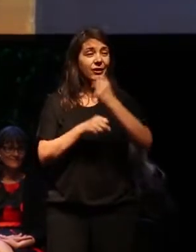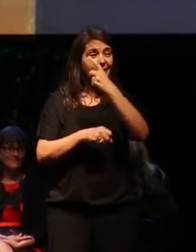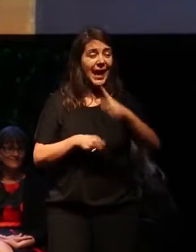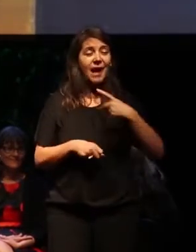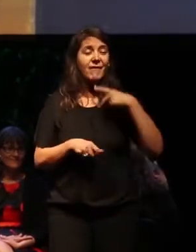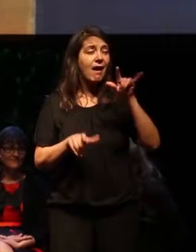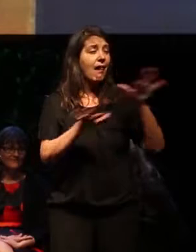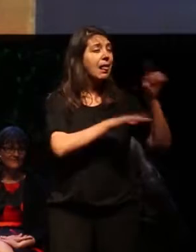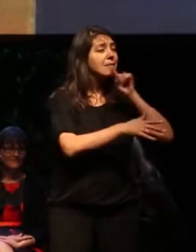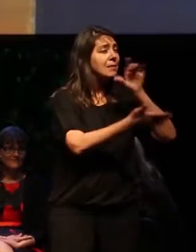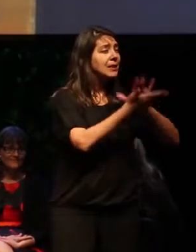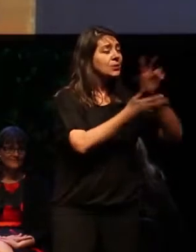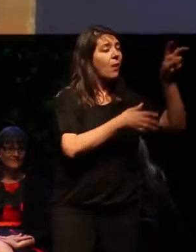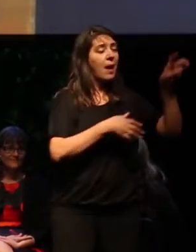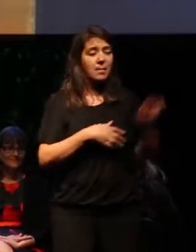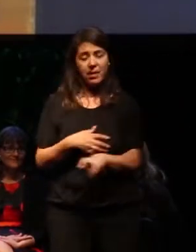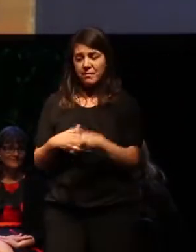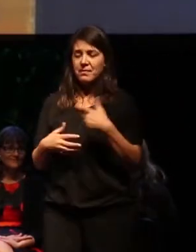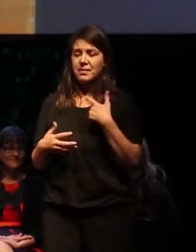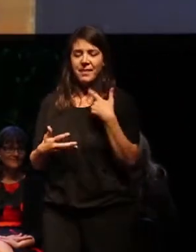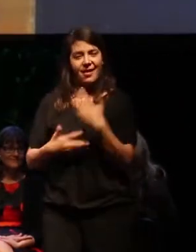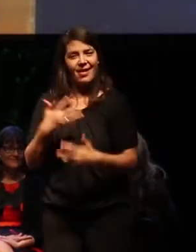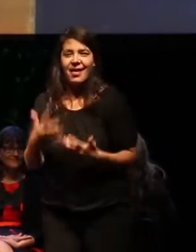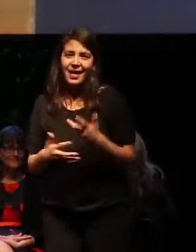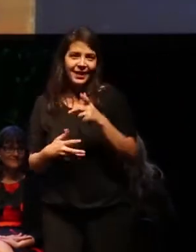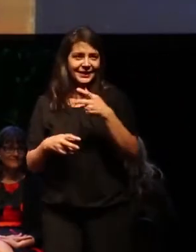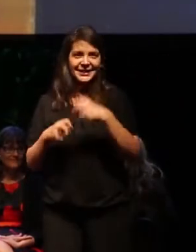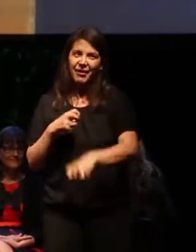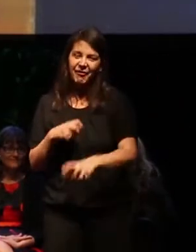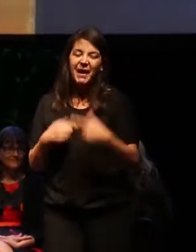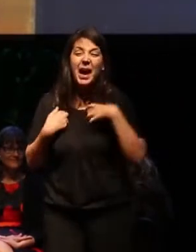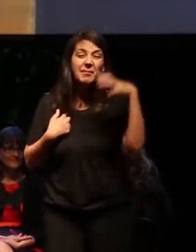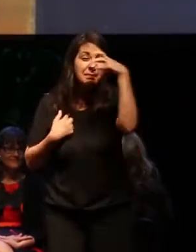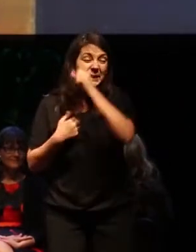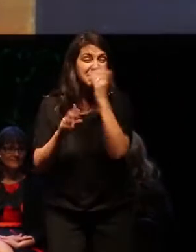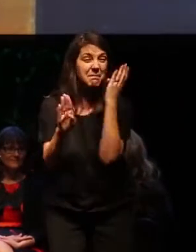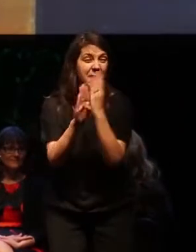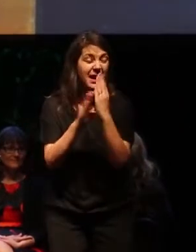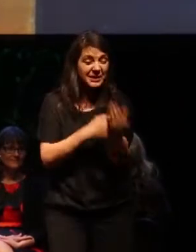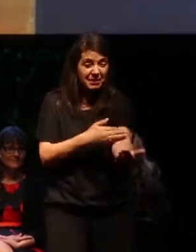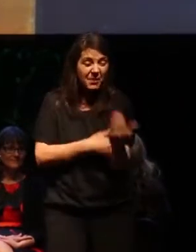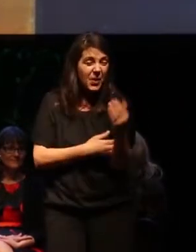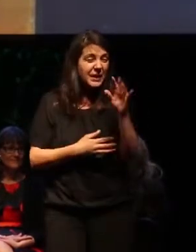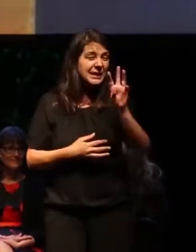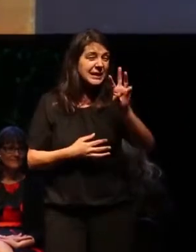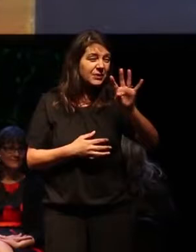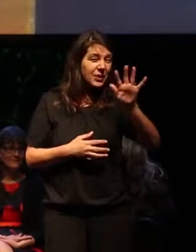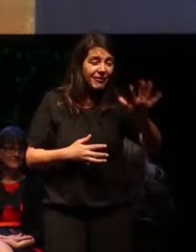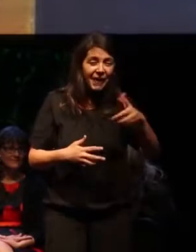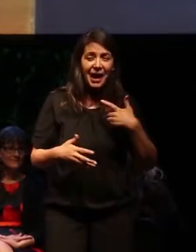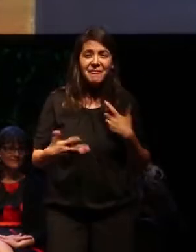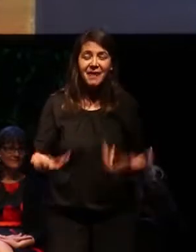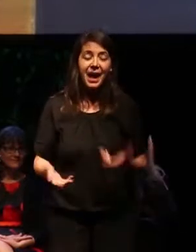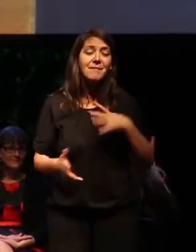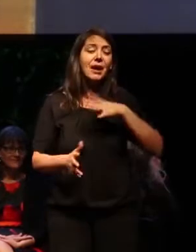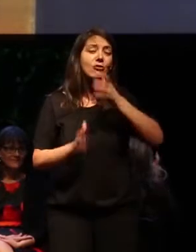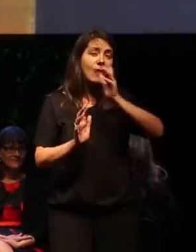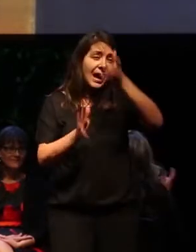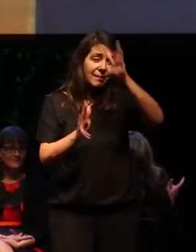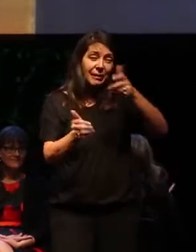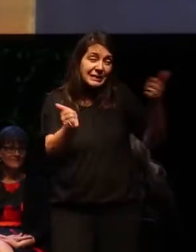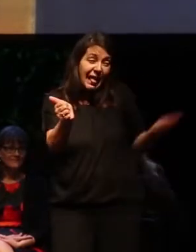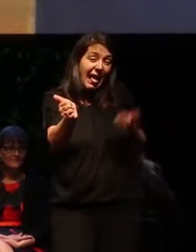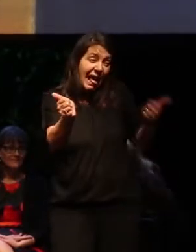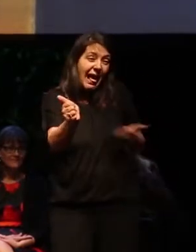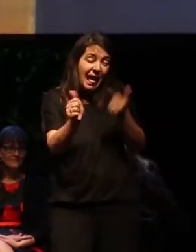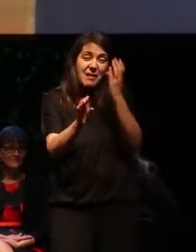little crazy. I had missed my bus at 6:45 a.m. My grandparents had to follow the